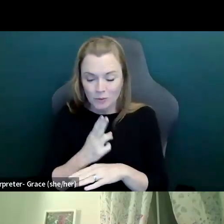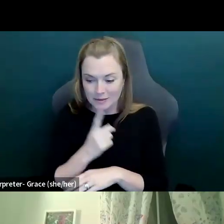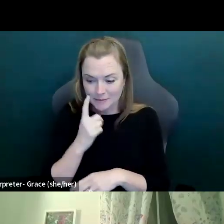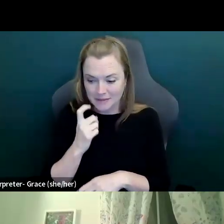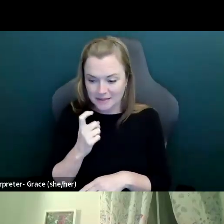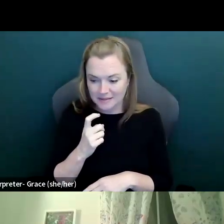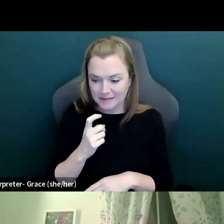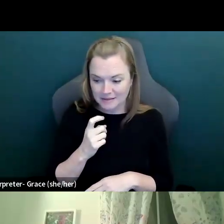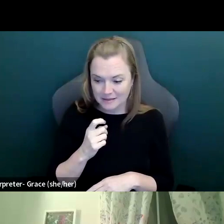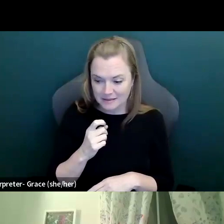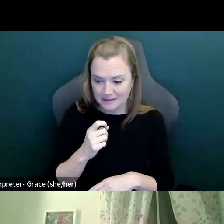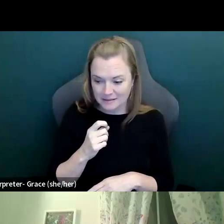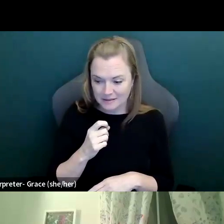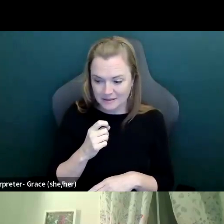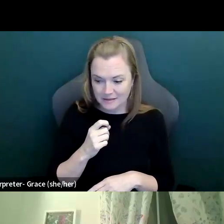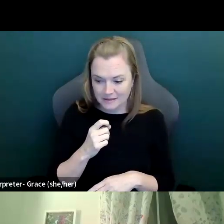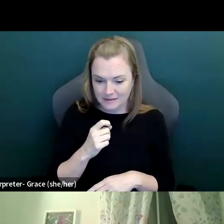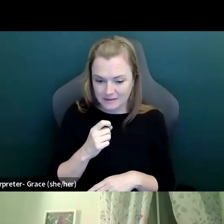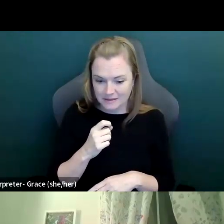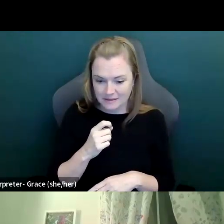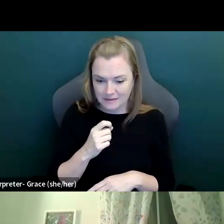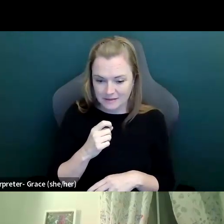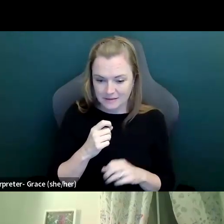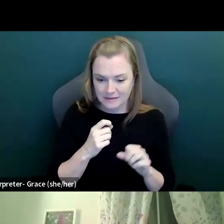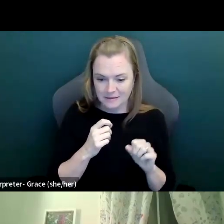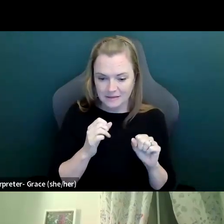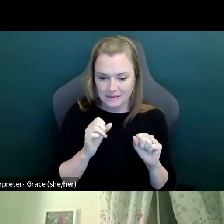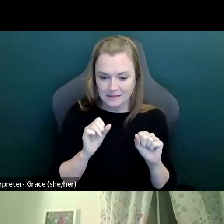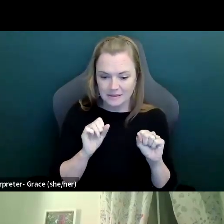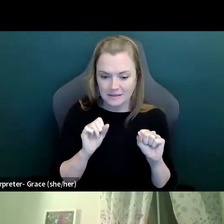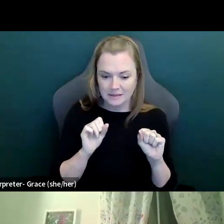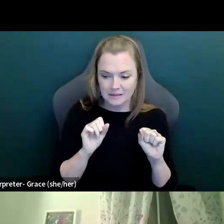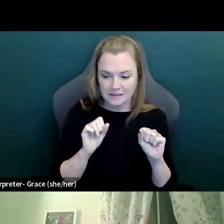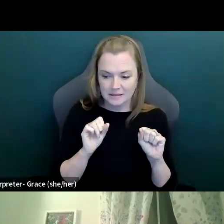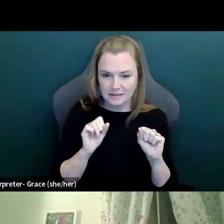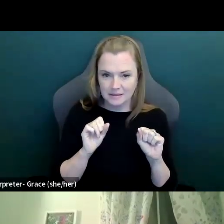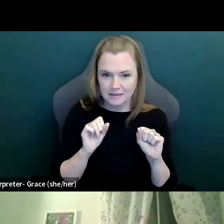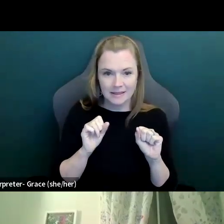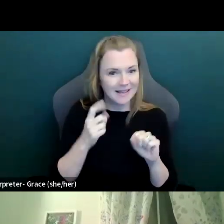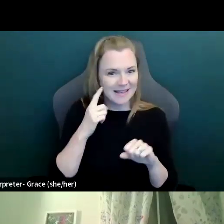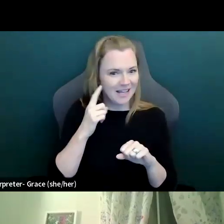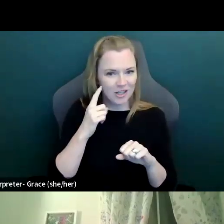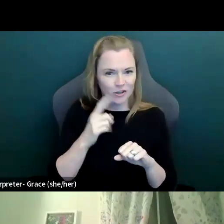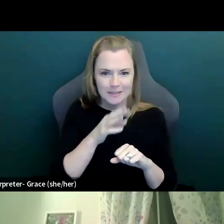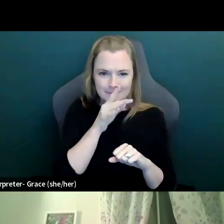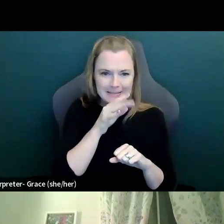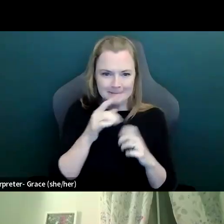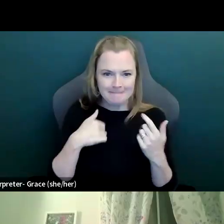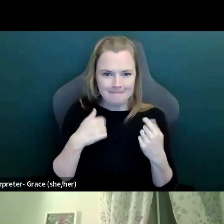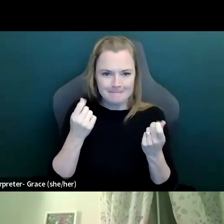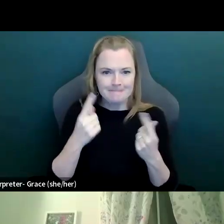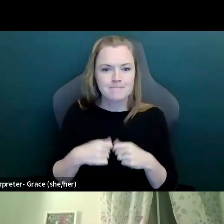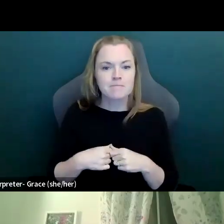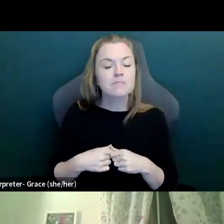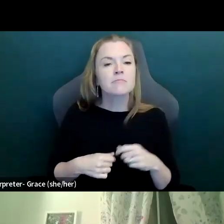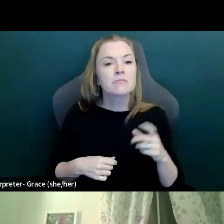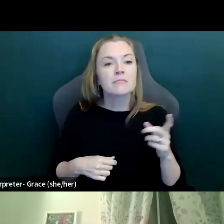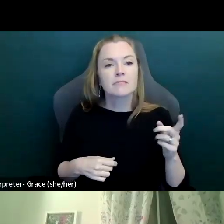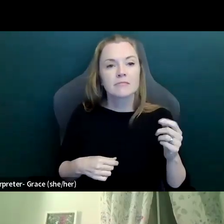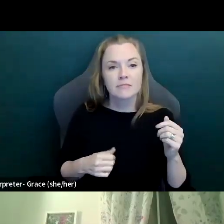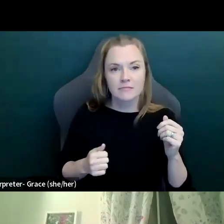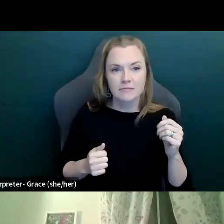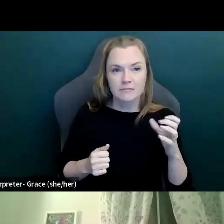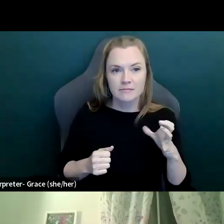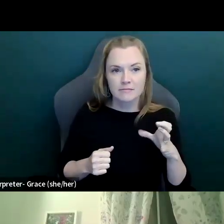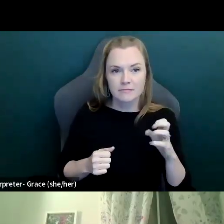could always find some free secrets. I think people can do that. All right. Does Yeah. anybody So, I mean,